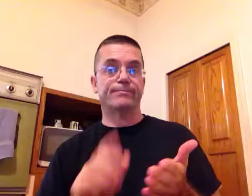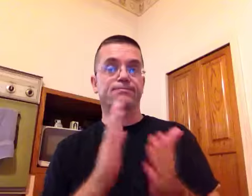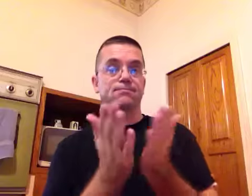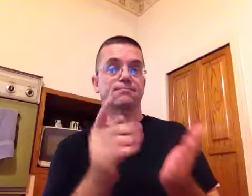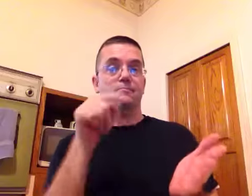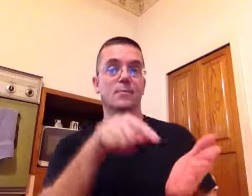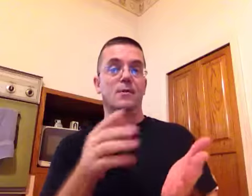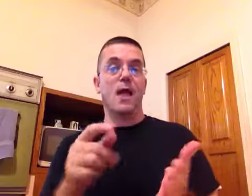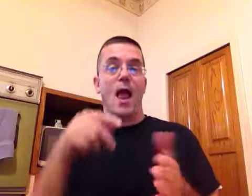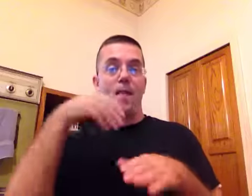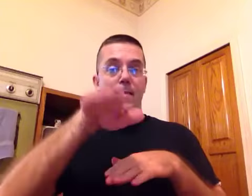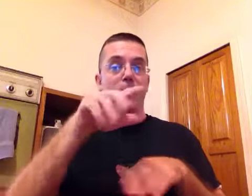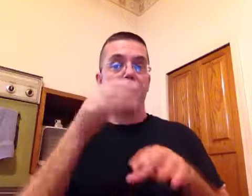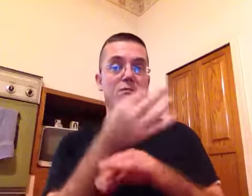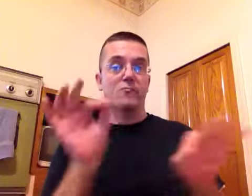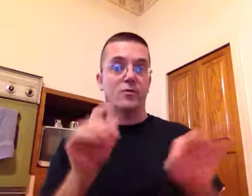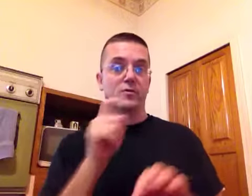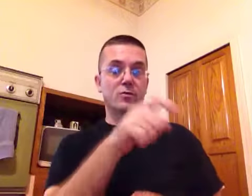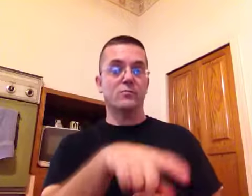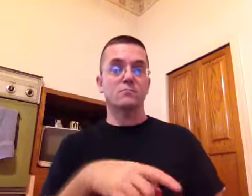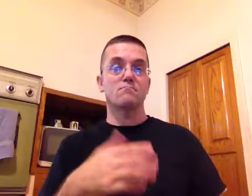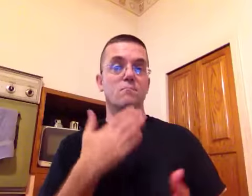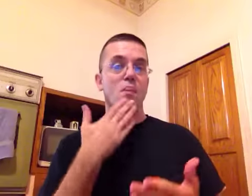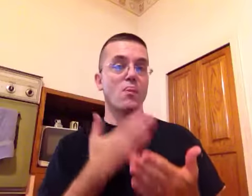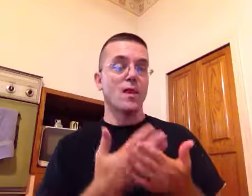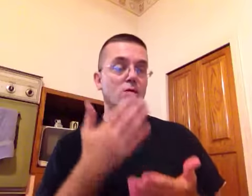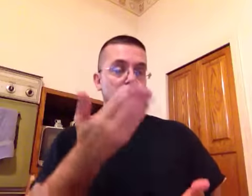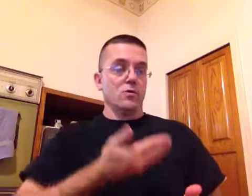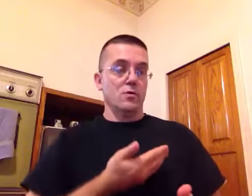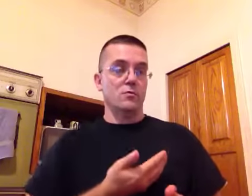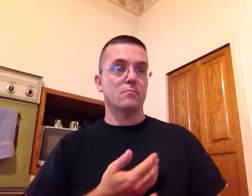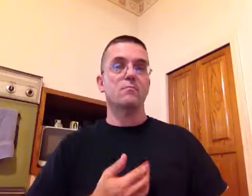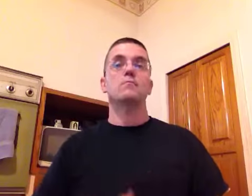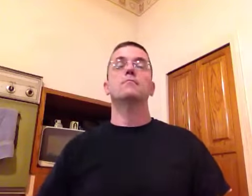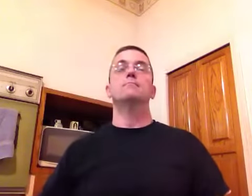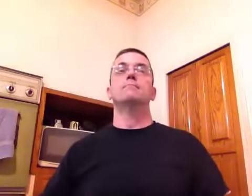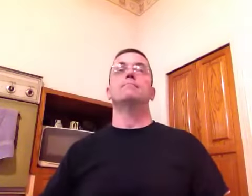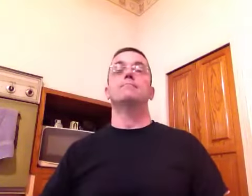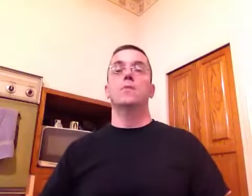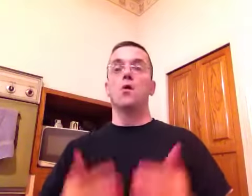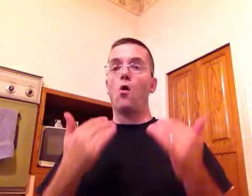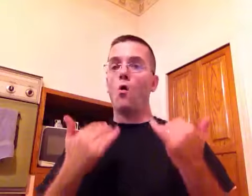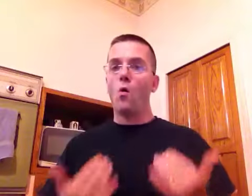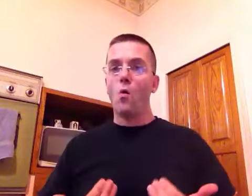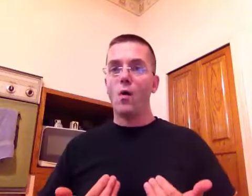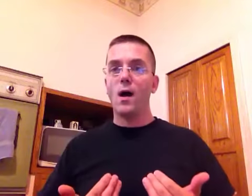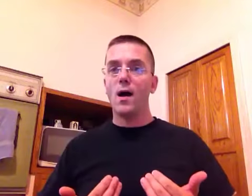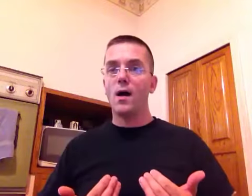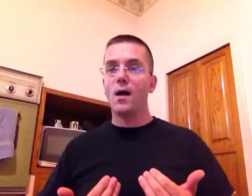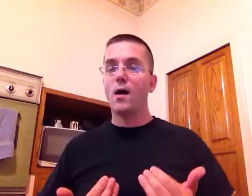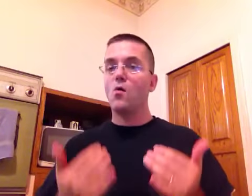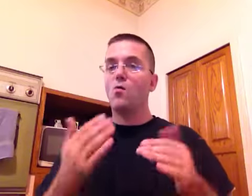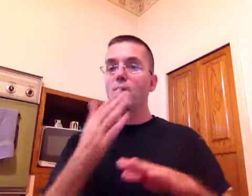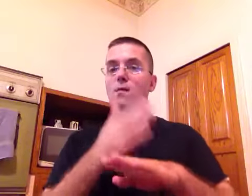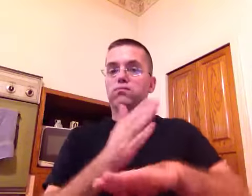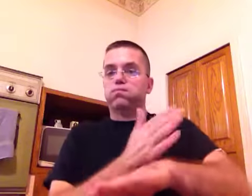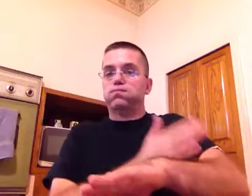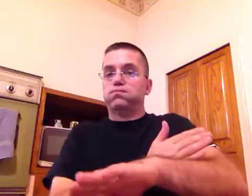much. Well, we have done it. We have completely updated Financial